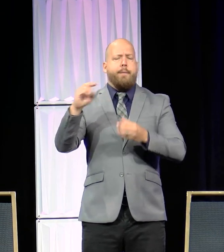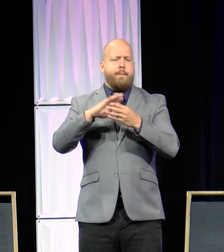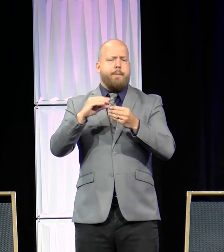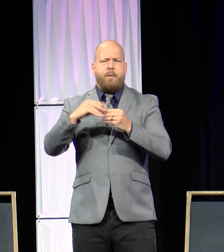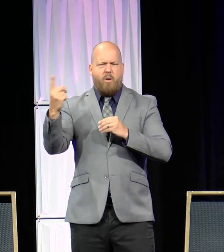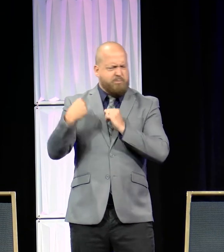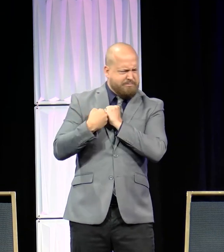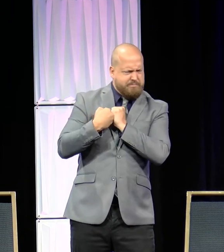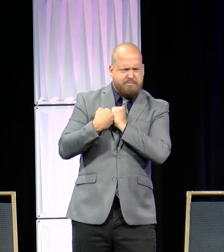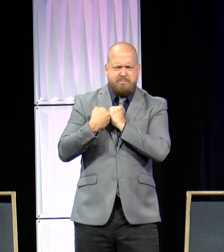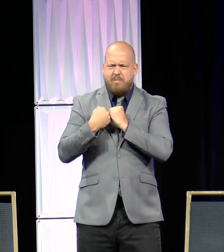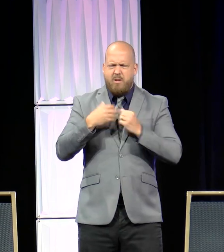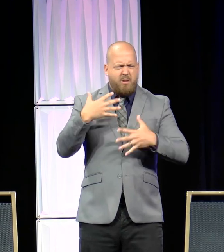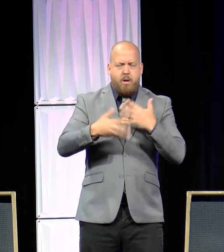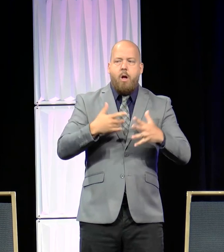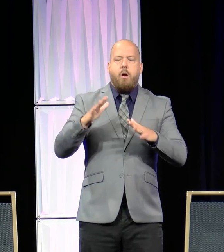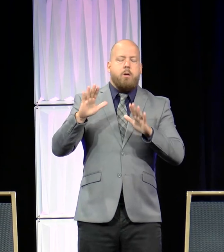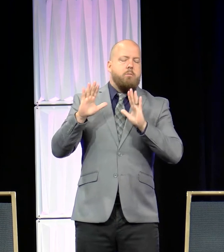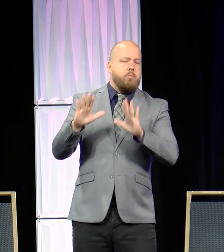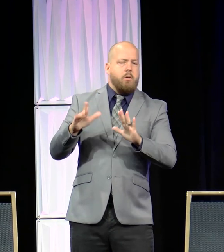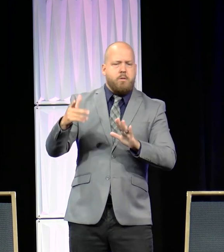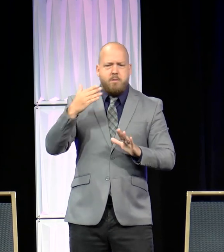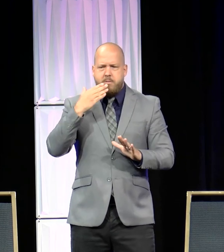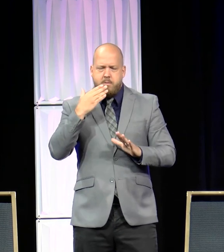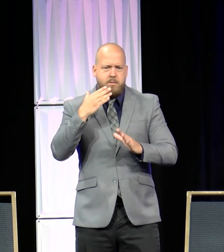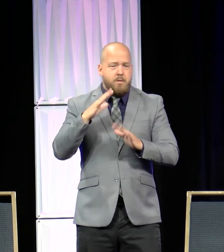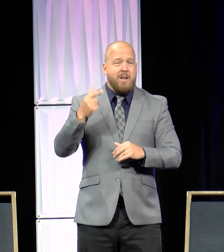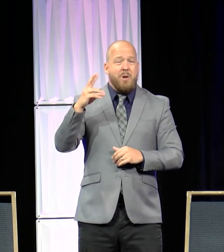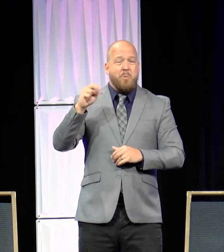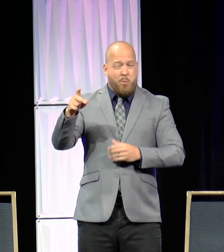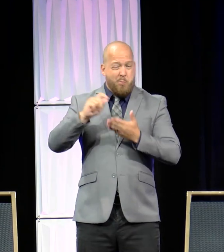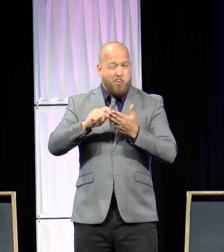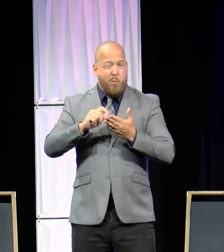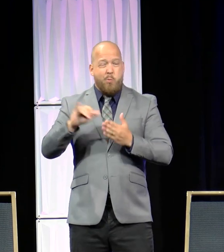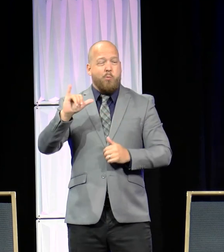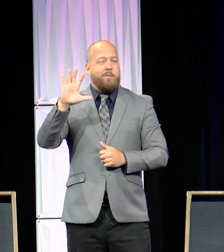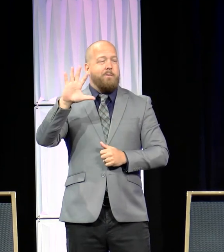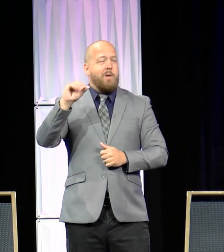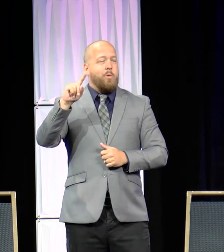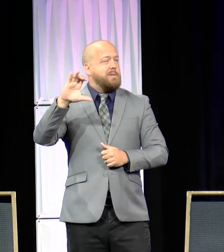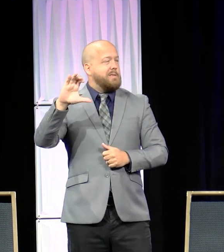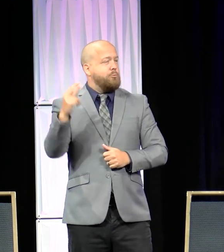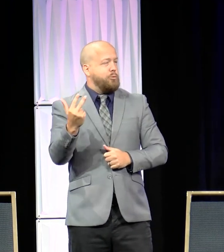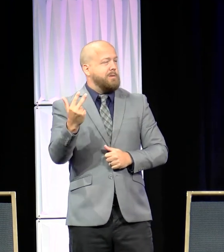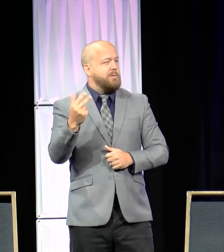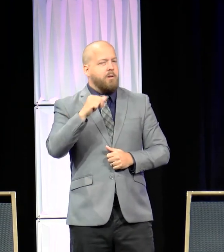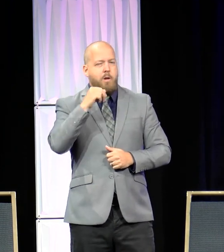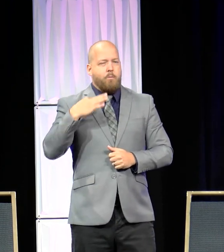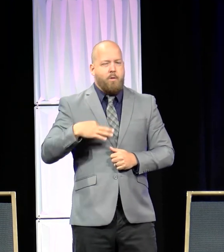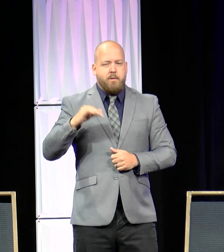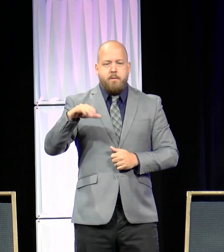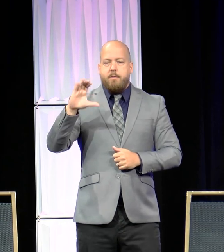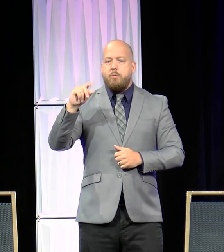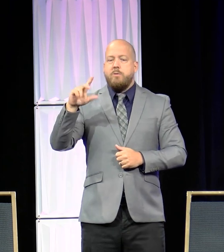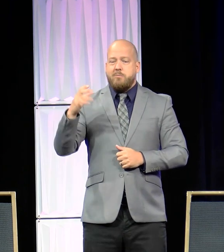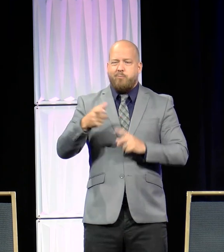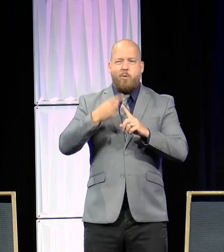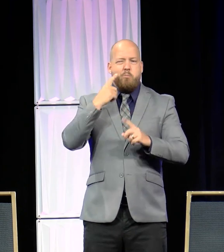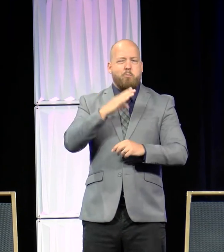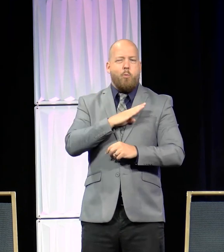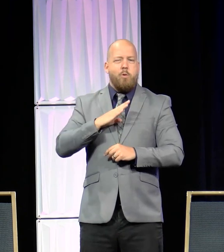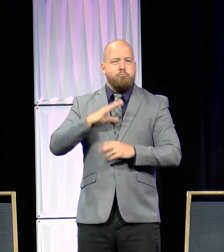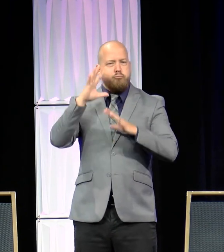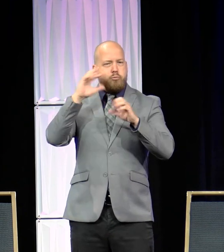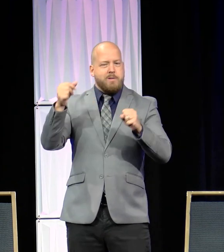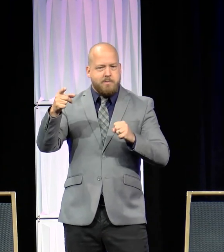She wrote the 501c3. She was the first board president for 10 years, and now she's on our advisory board,